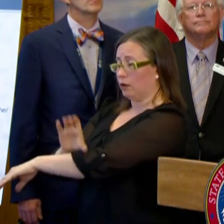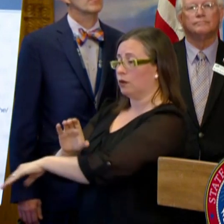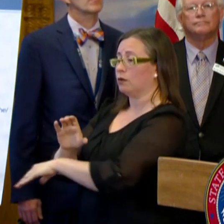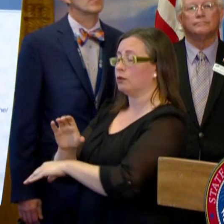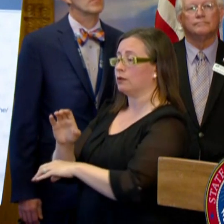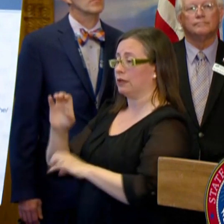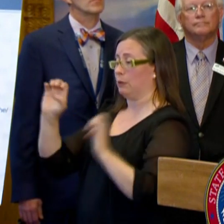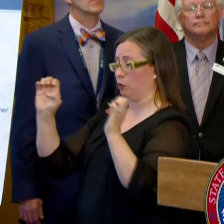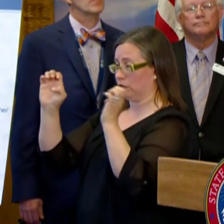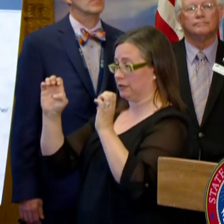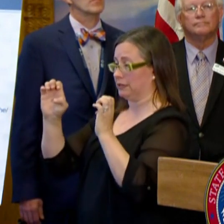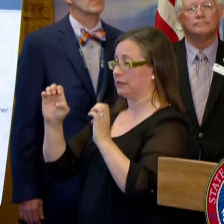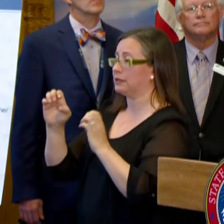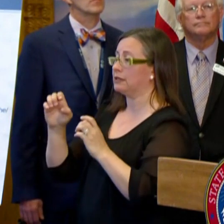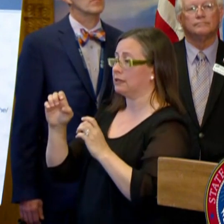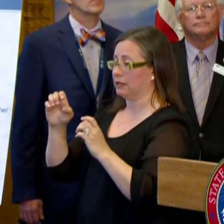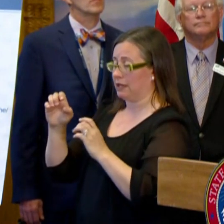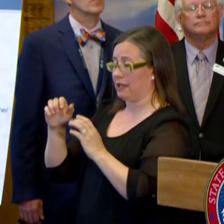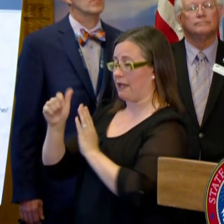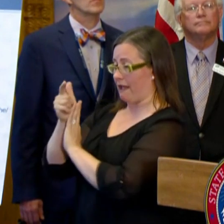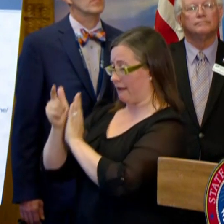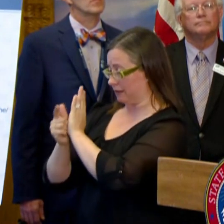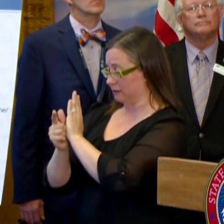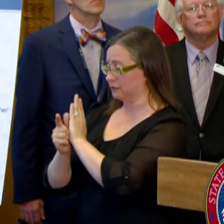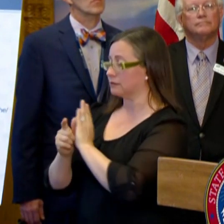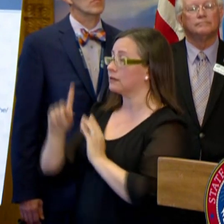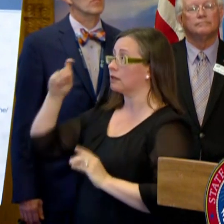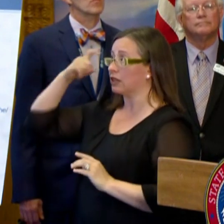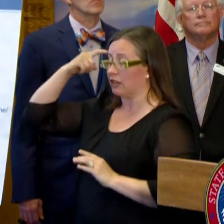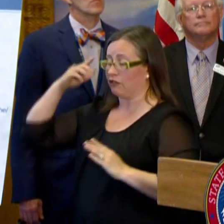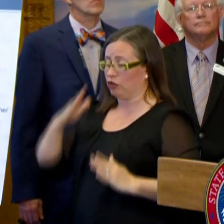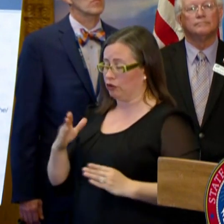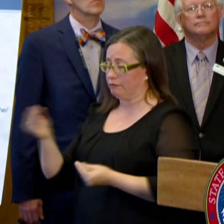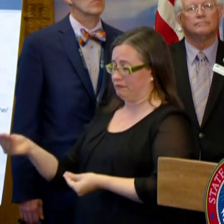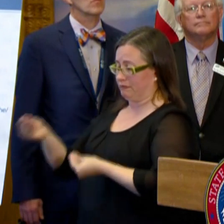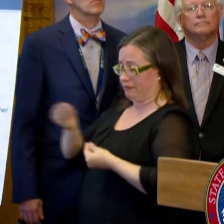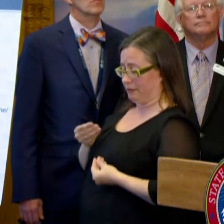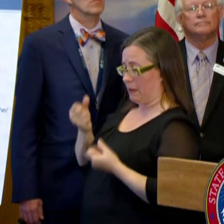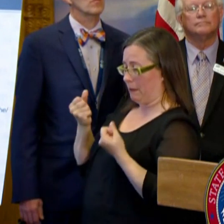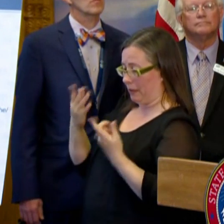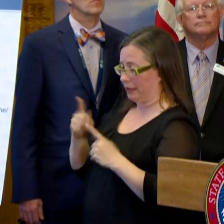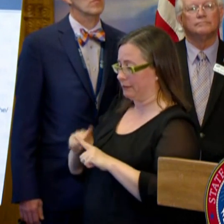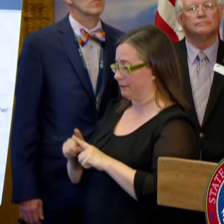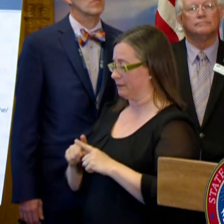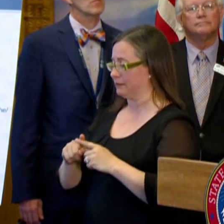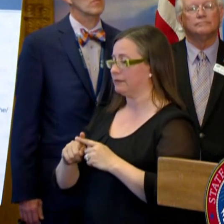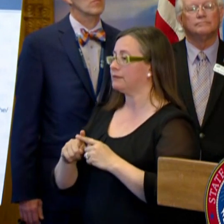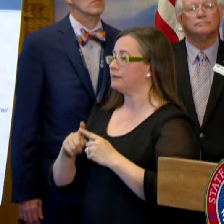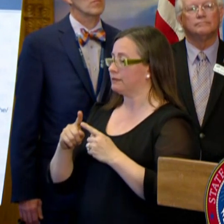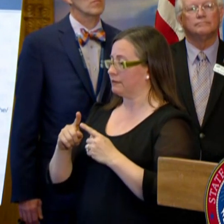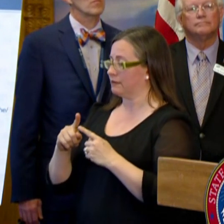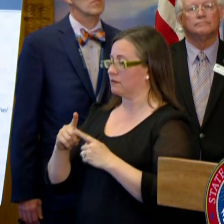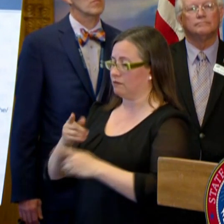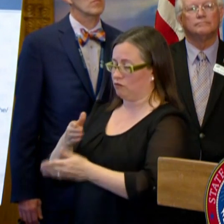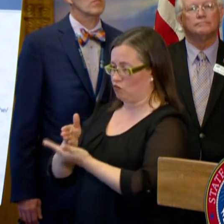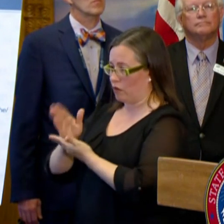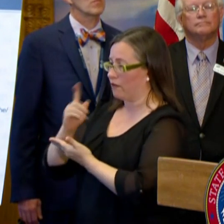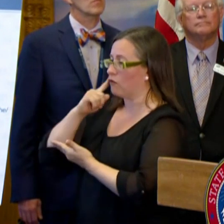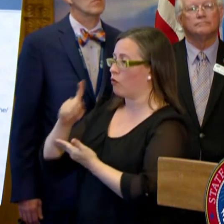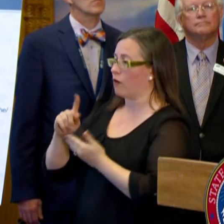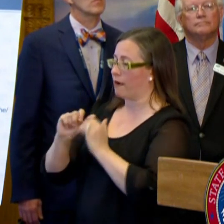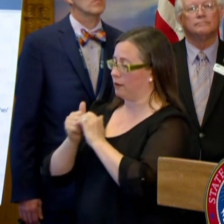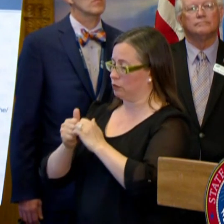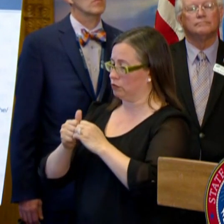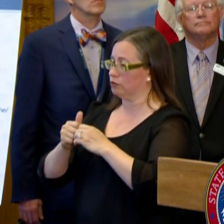Act, the governor would be granted a wide range of options to protect the public. And if needed, we won't hesitate to use them if the